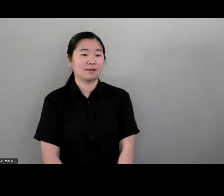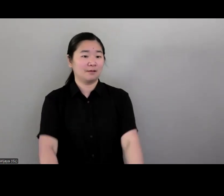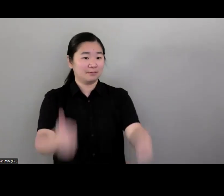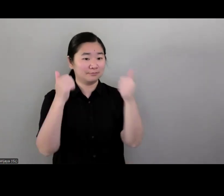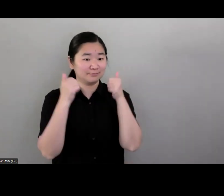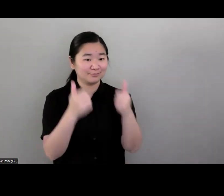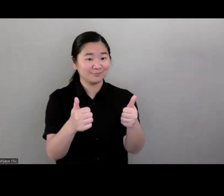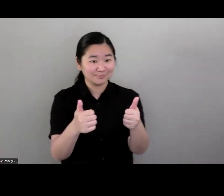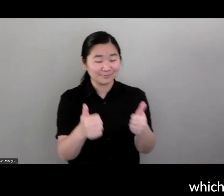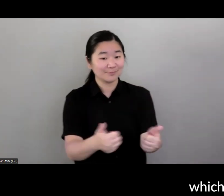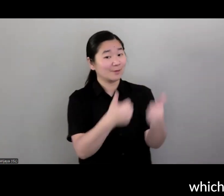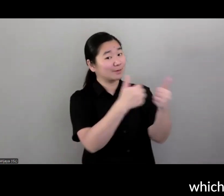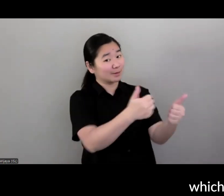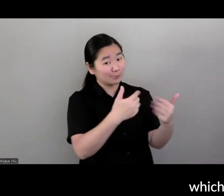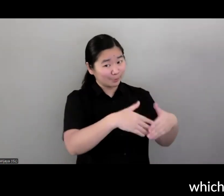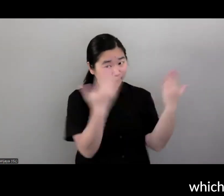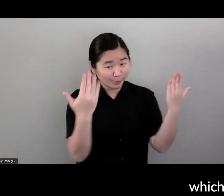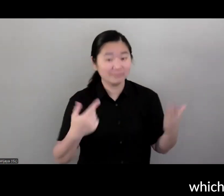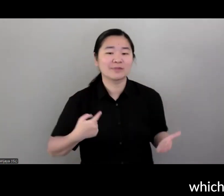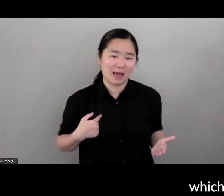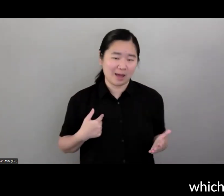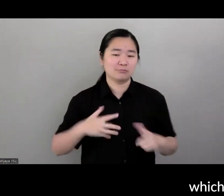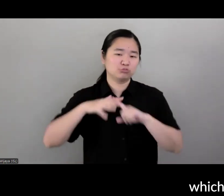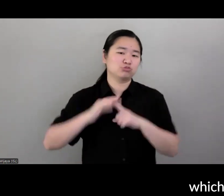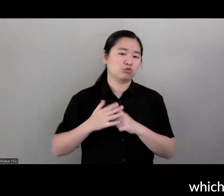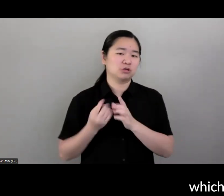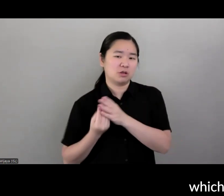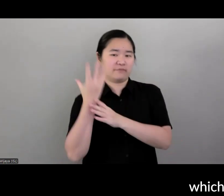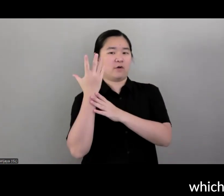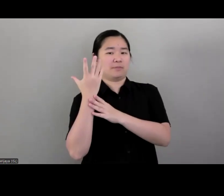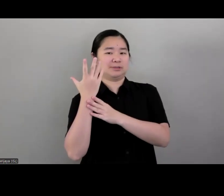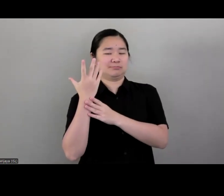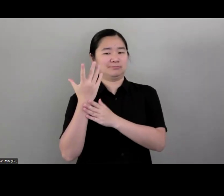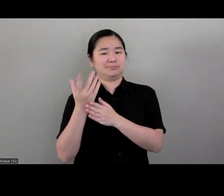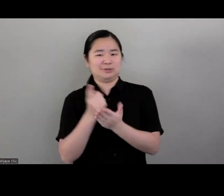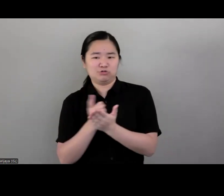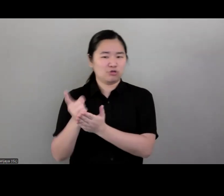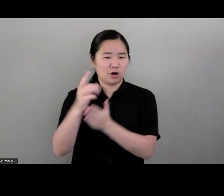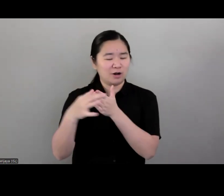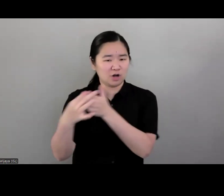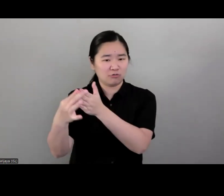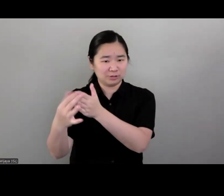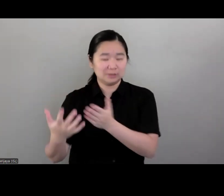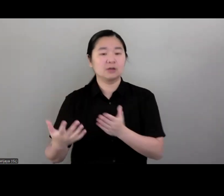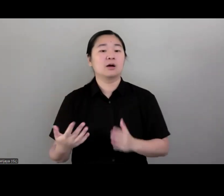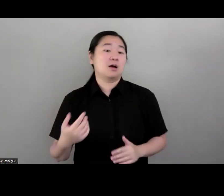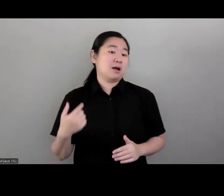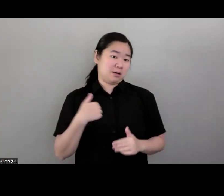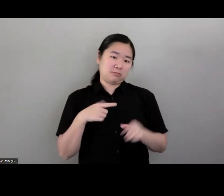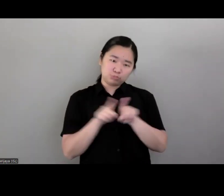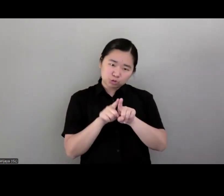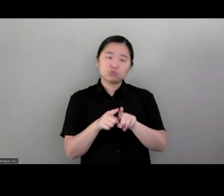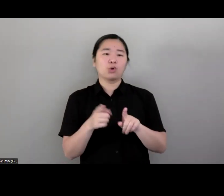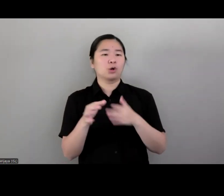Disability Inclusion Help Desk, which is part of the Inclusive Futures programme. So we've been part of the programme pretty much since the